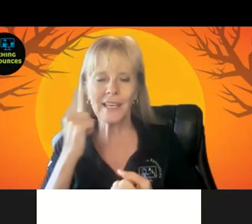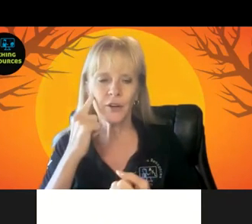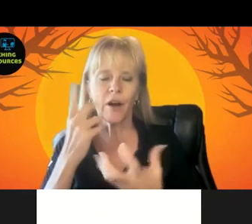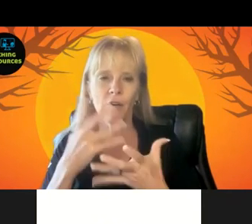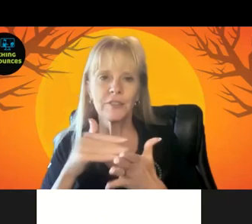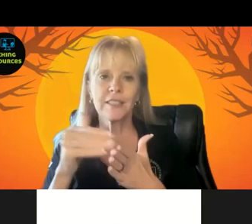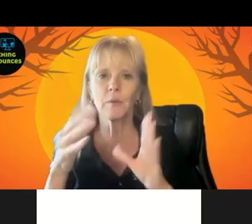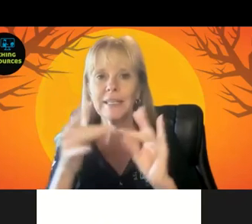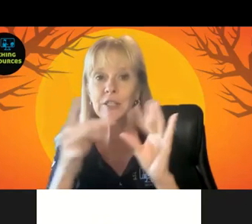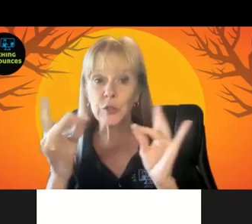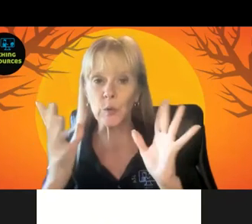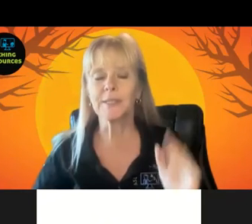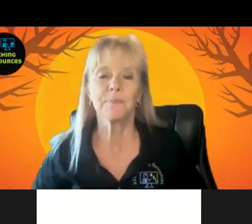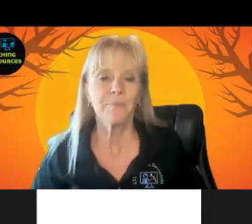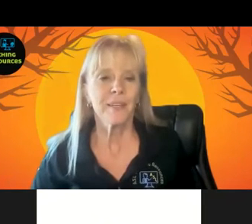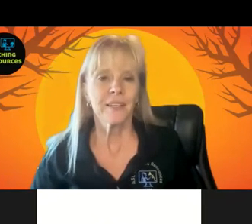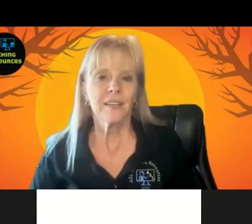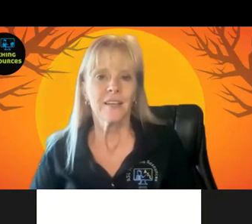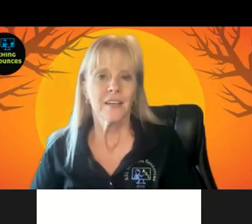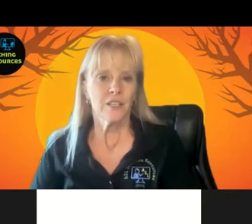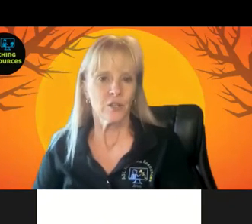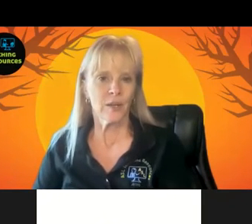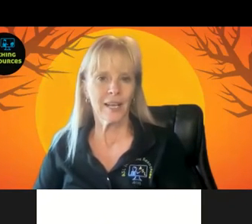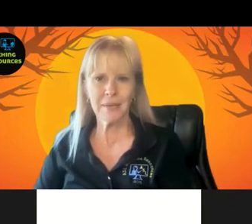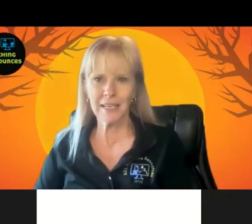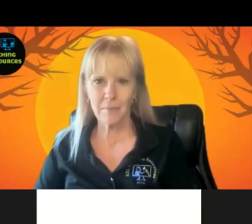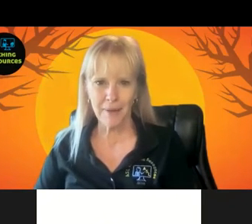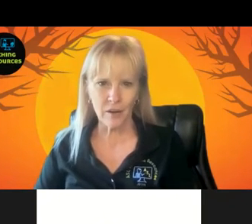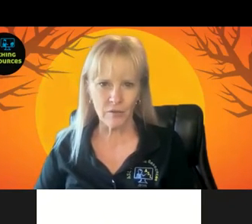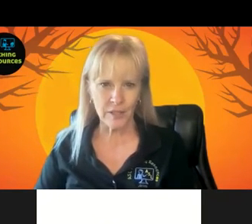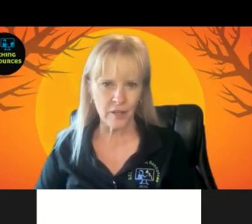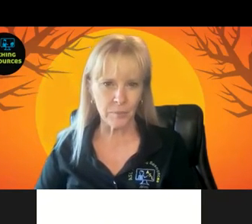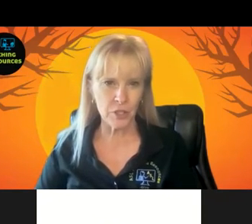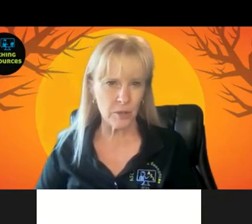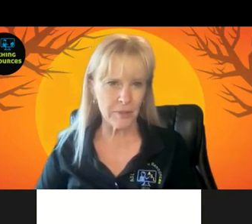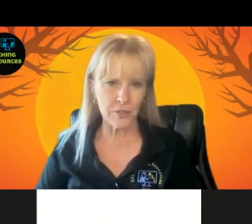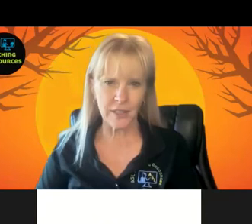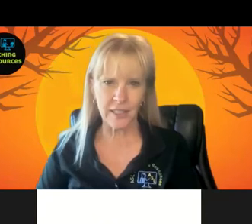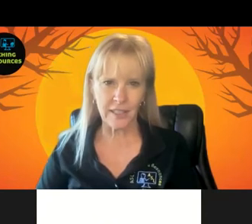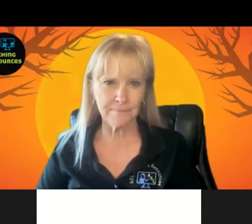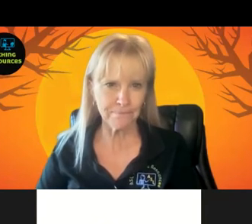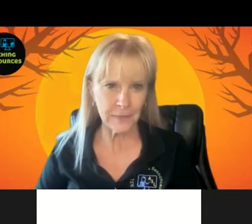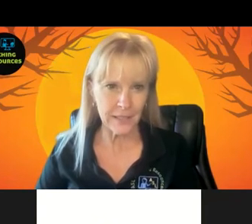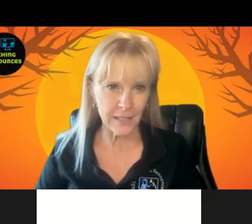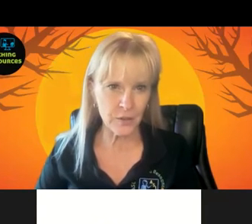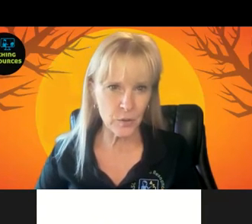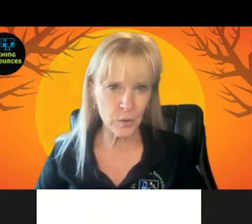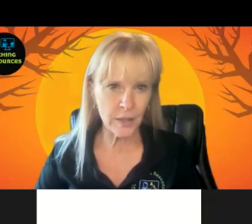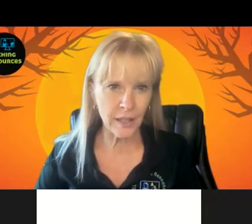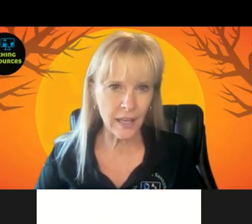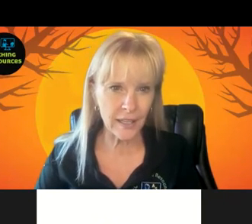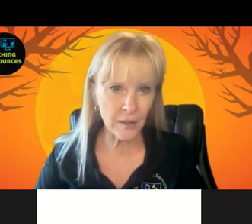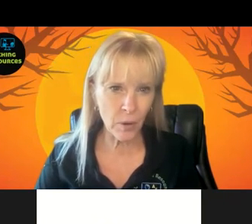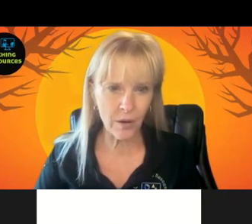support. We hear often that we need stories. So let me come back over here. I'm going to share my screen again to get